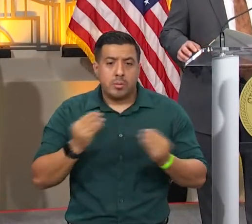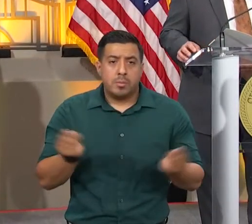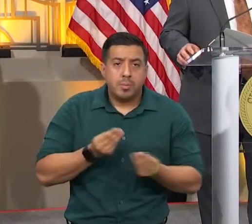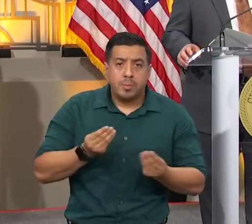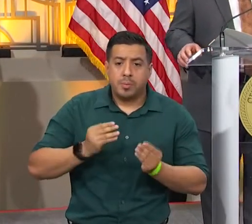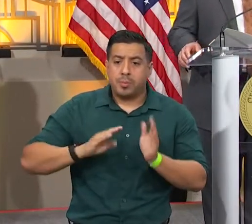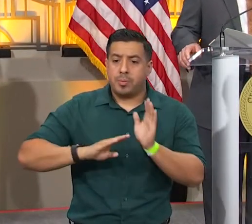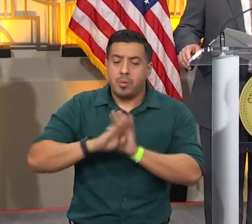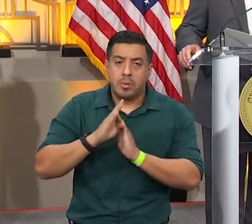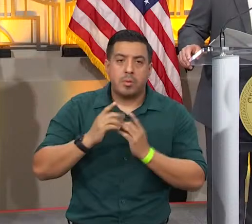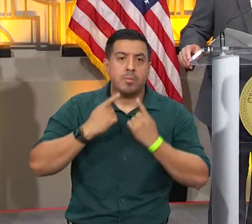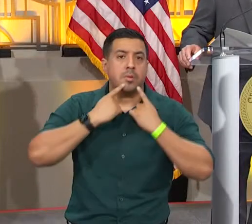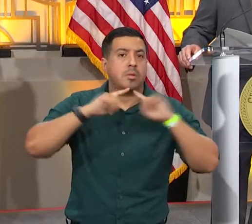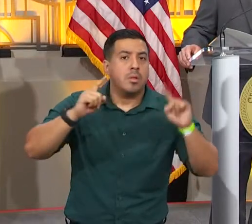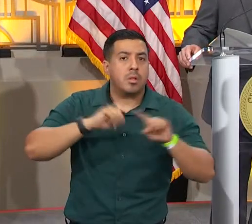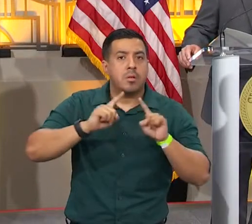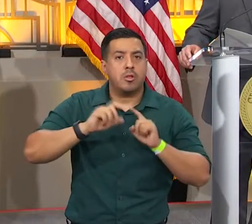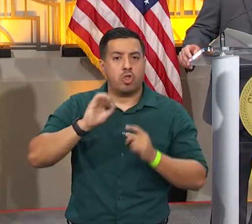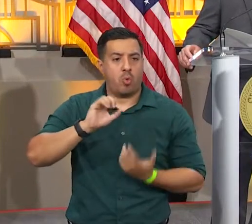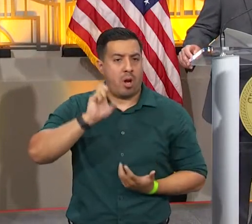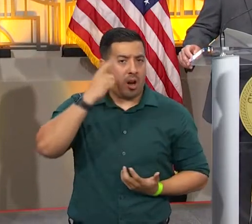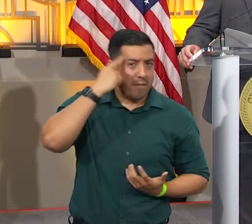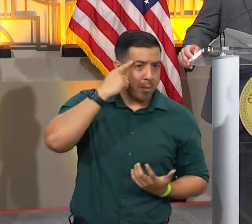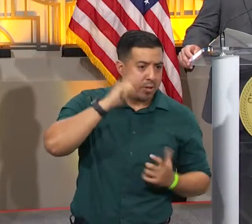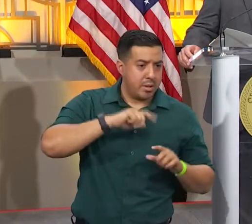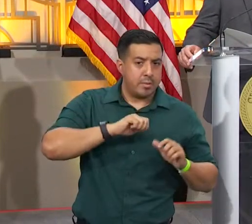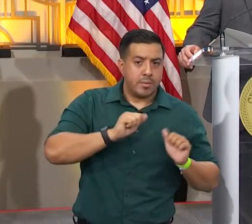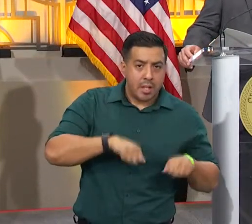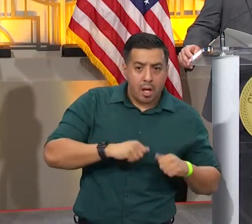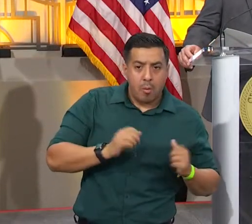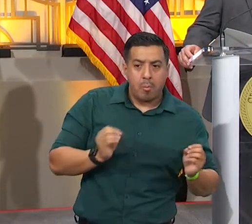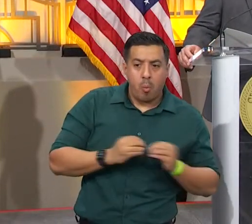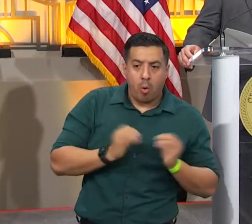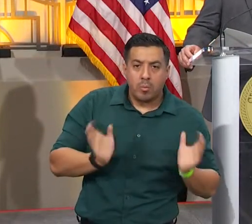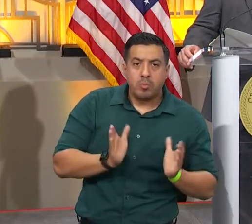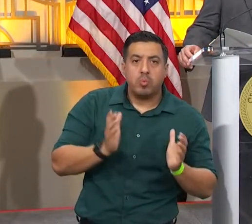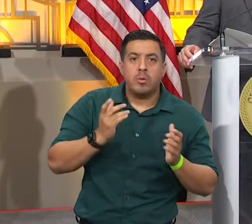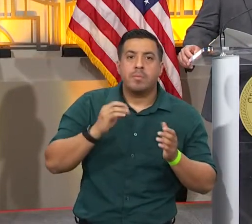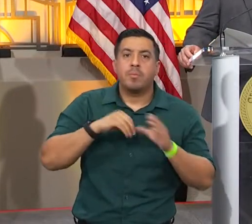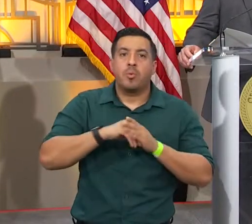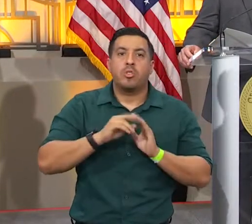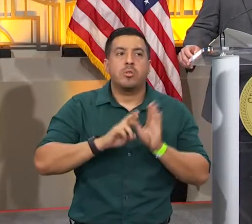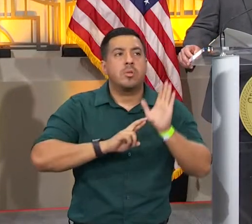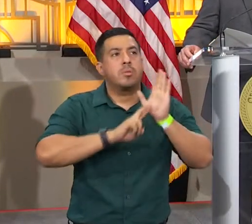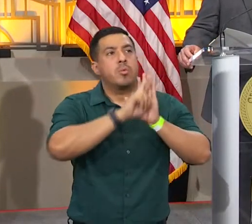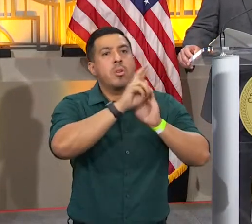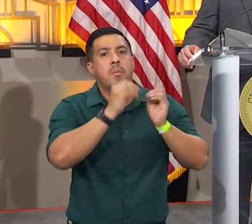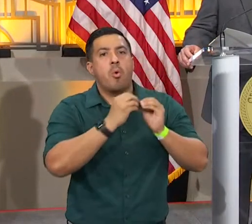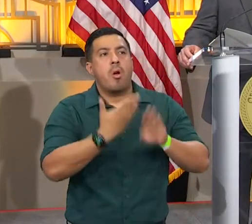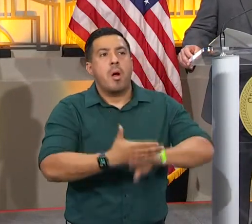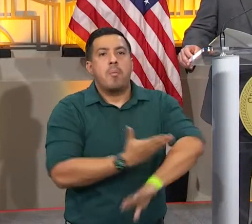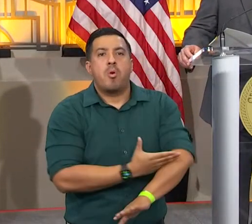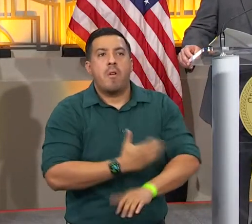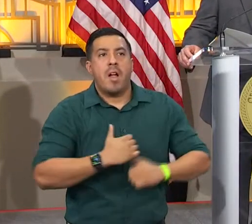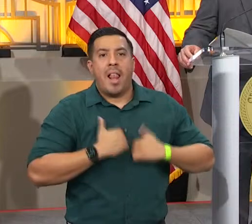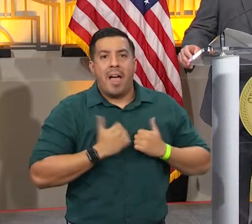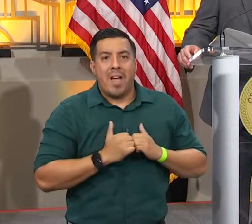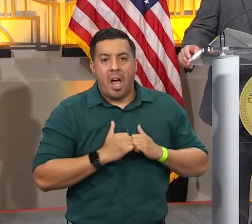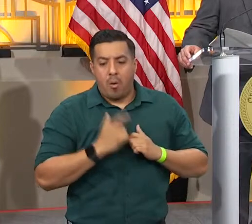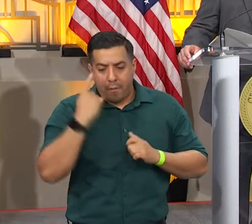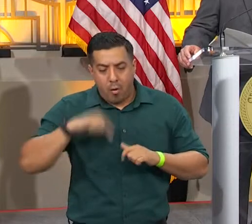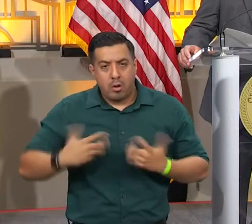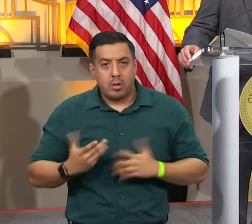so that innovators, governments, and individuals can push their boundaries and achieve space-driven evolutions that can improve life back here on